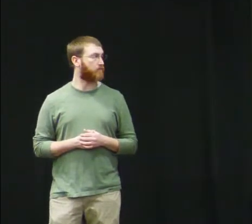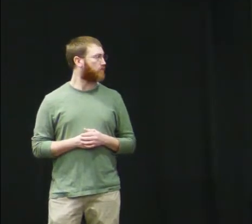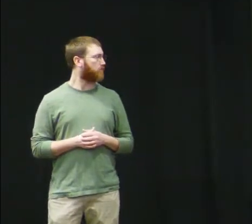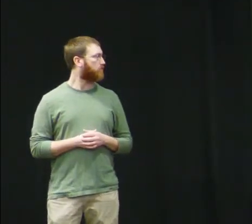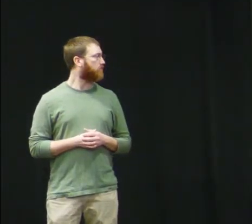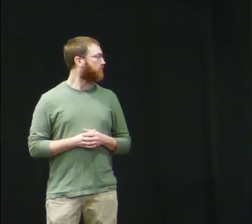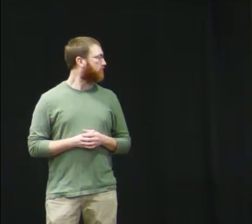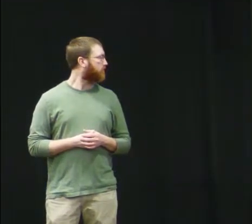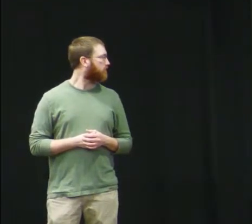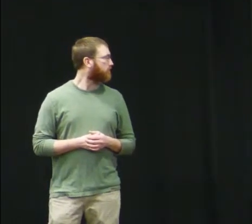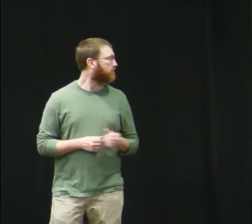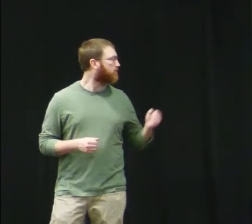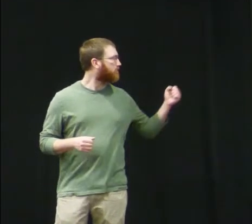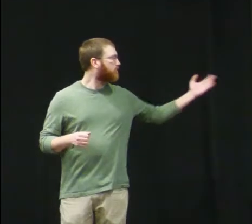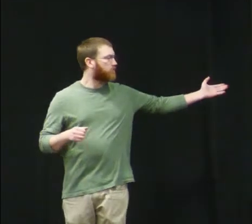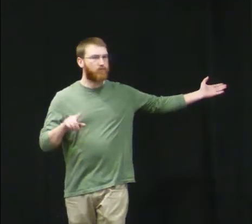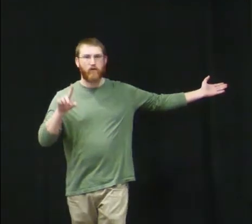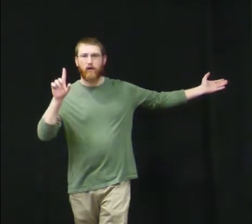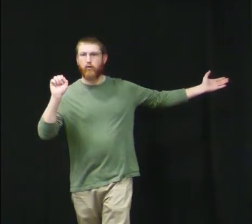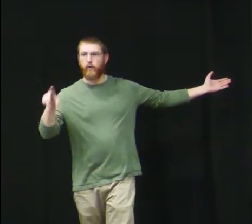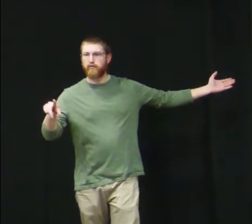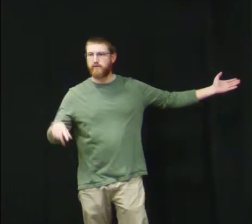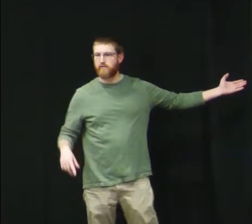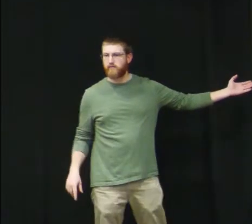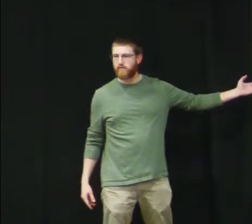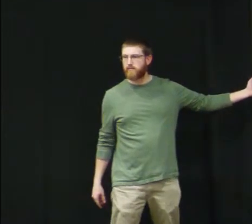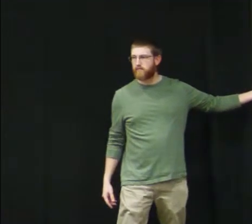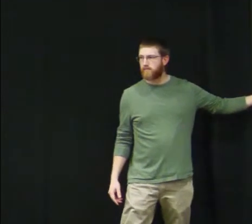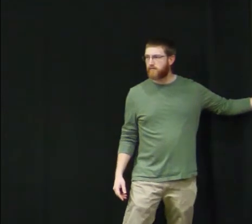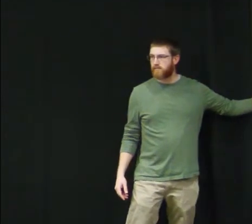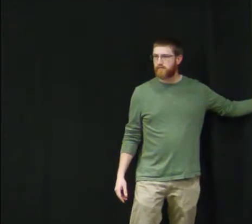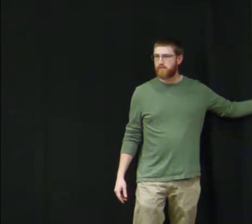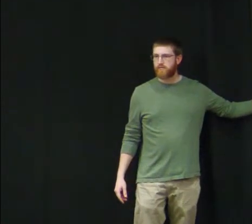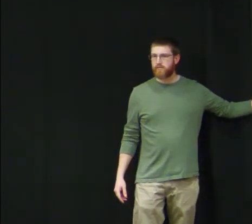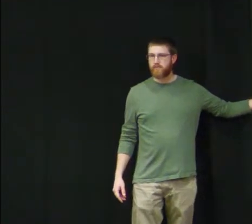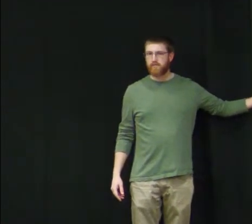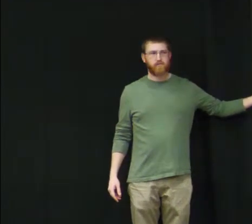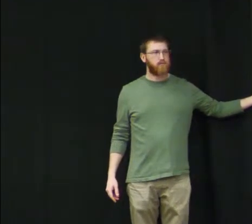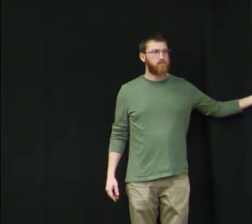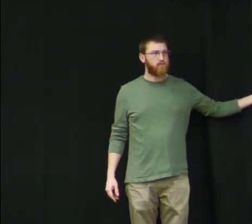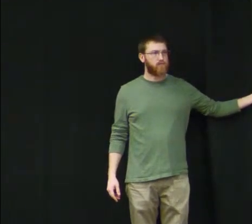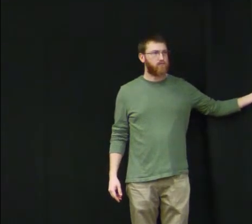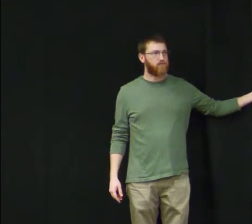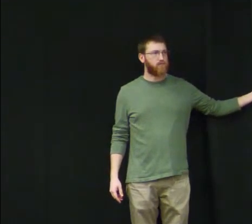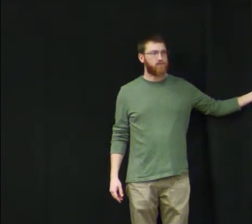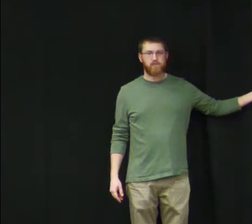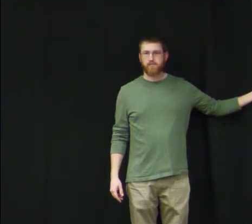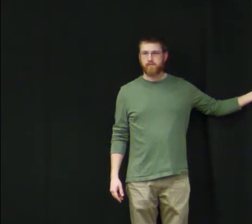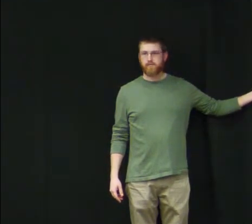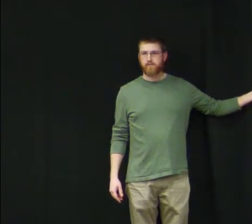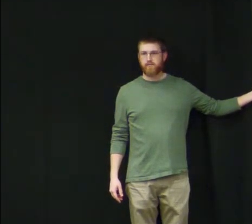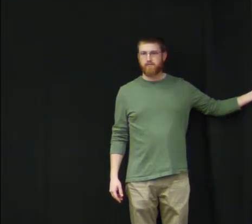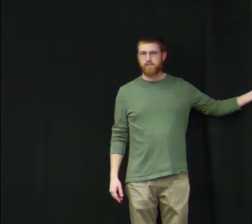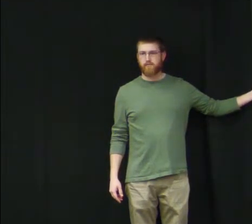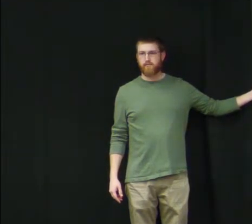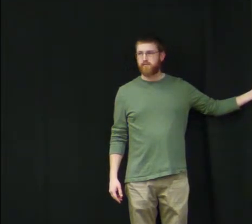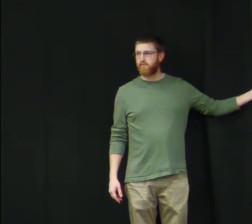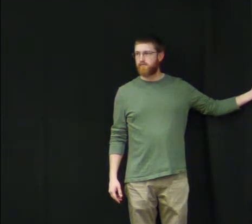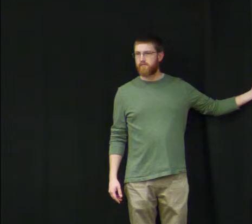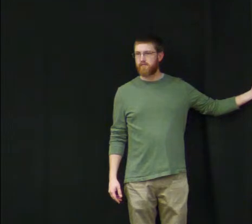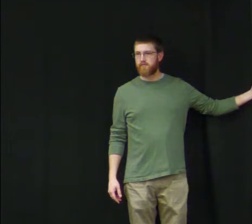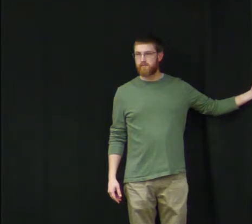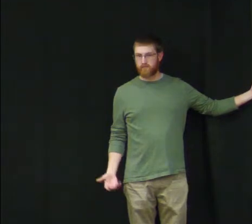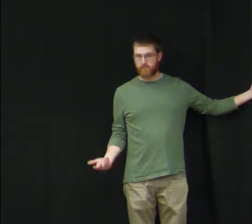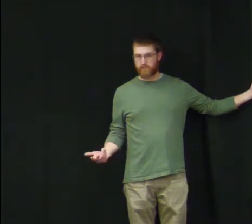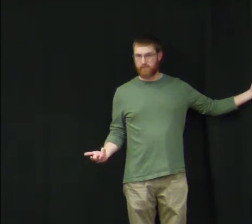So here is a question for you all. What would your closest friend say is your